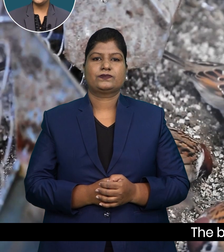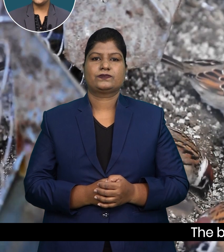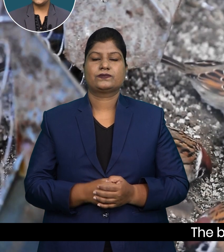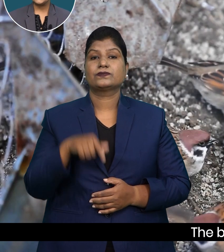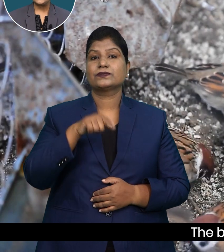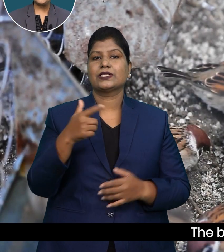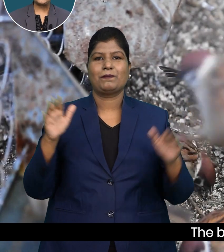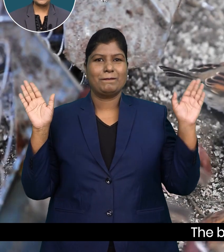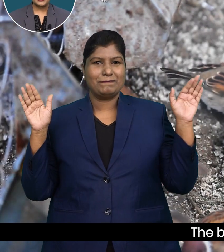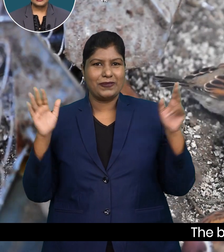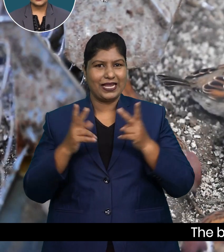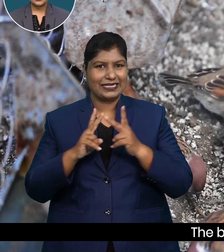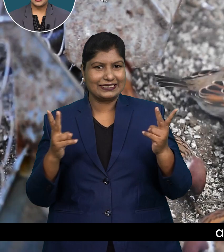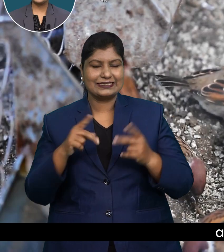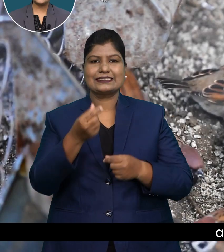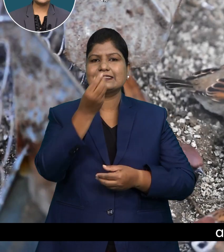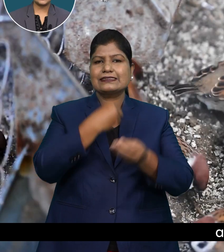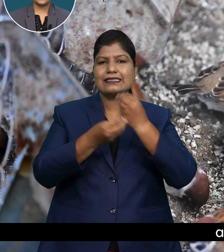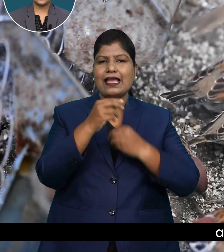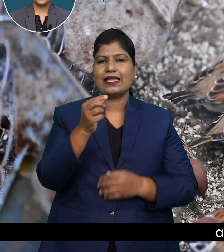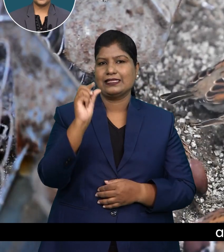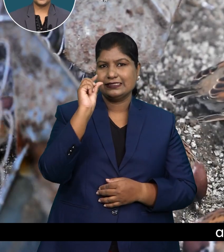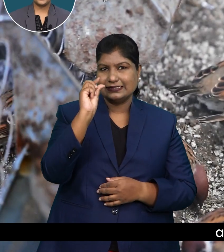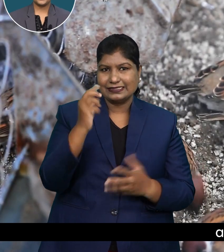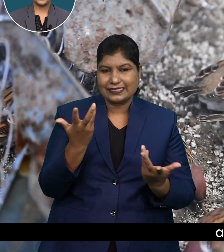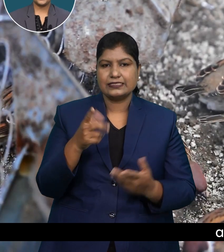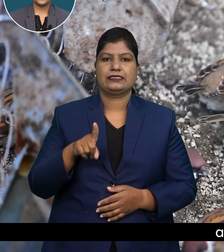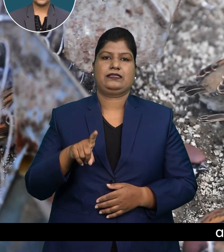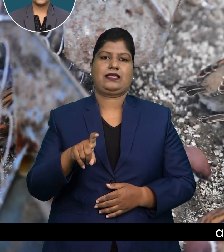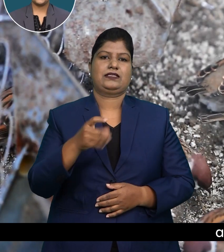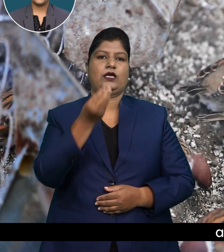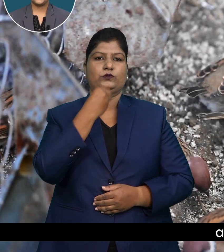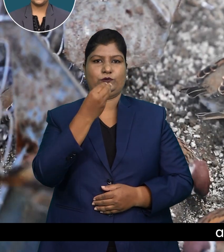The birds eat grains and insects.